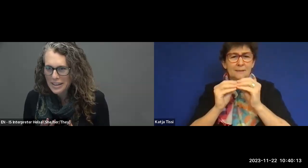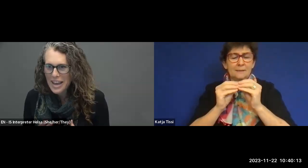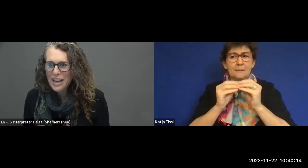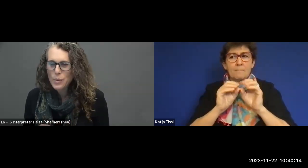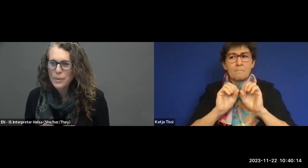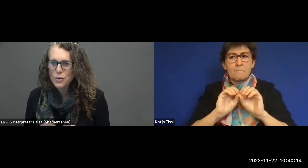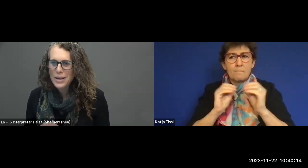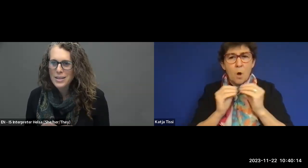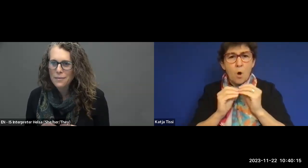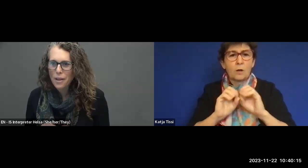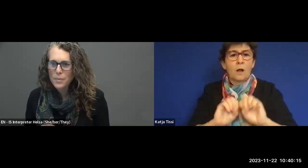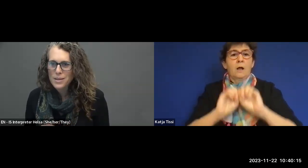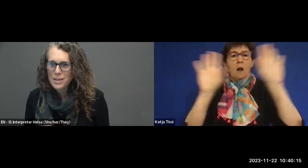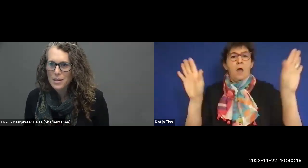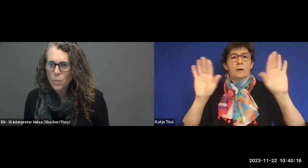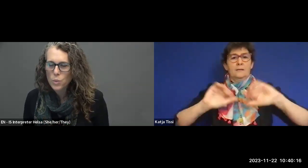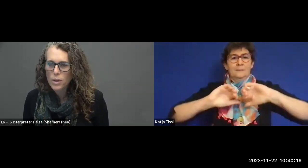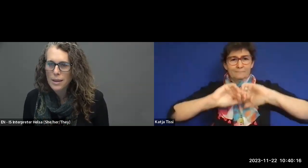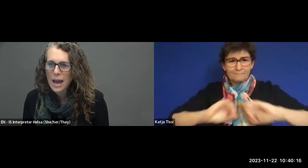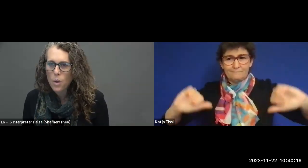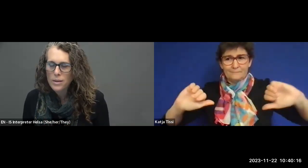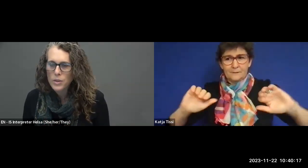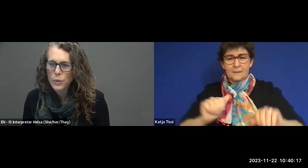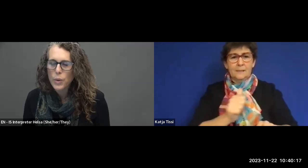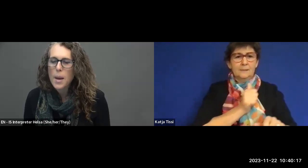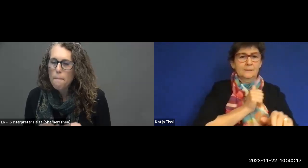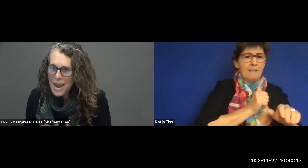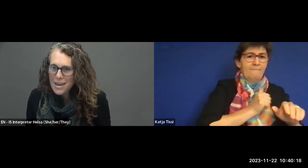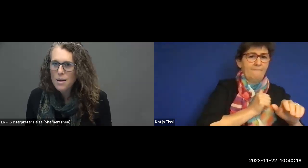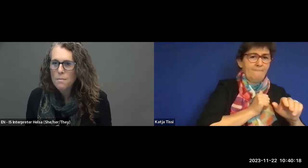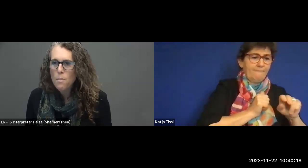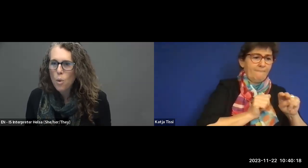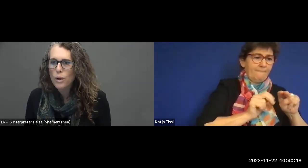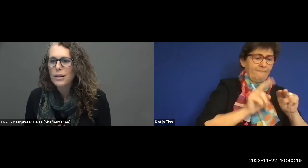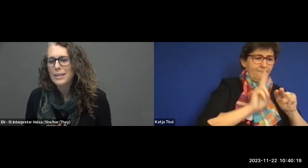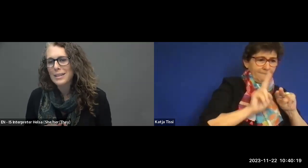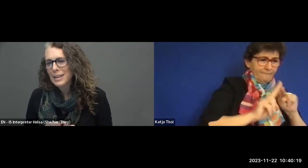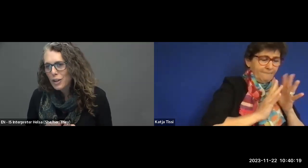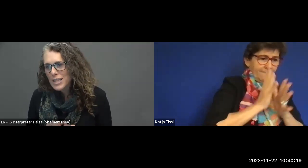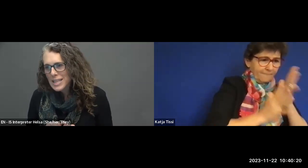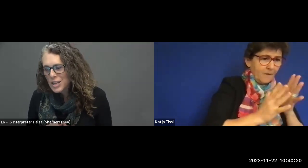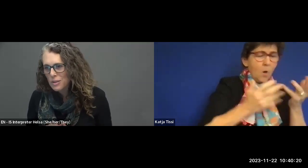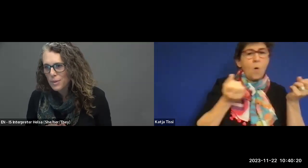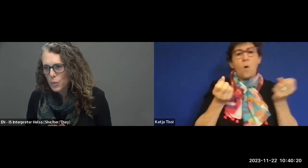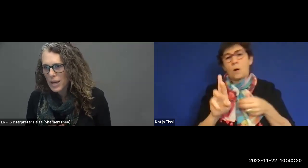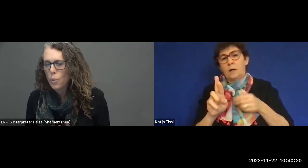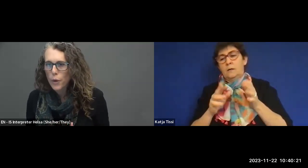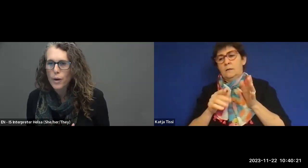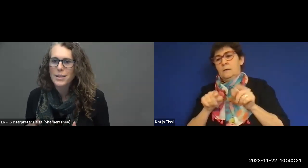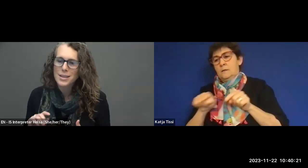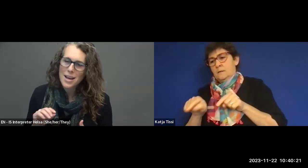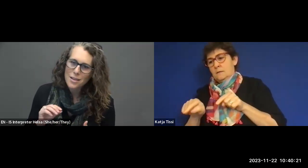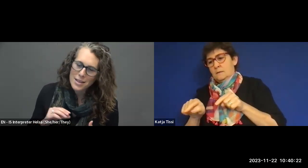there. And so we've been trying to develop a system which will allow us to make a more clear distinction